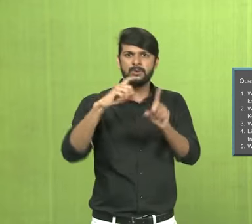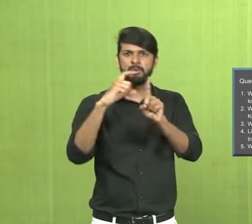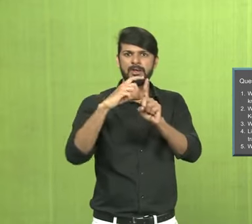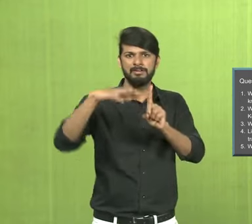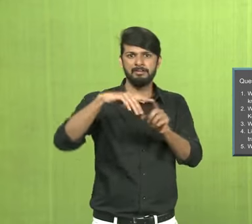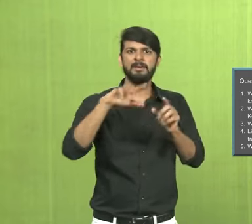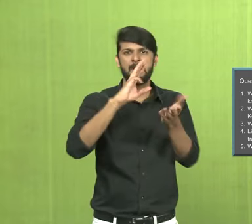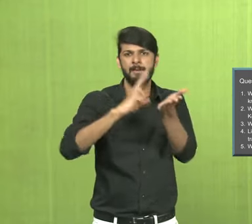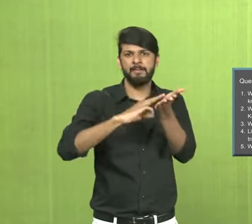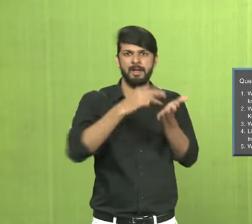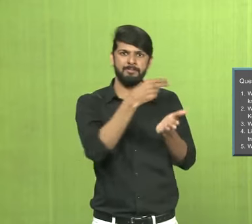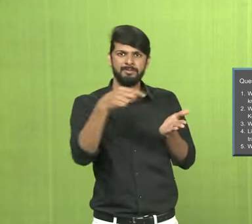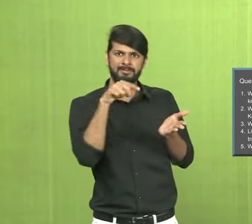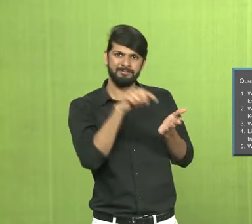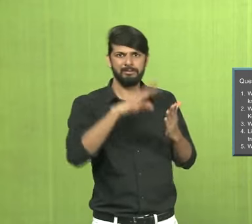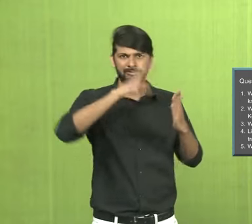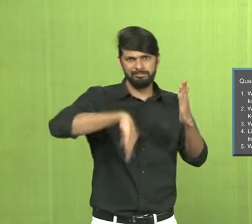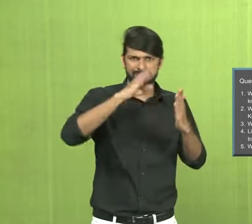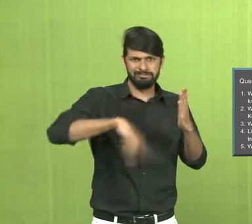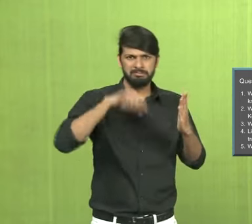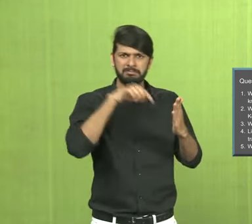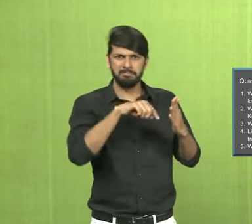What are the characteristics of Madhubani painting?